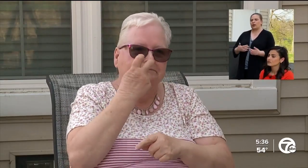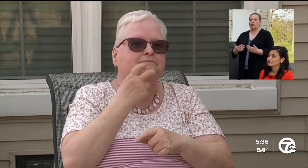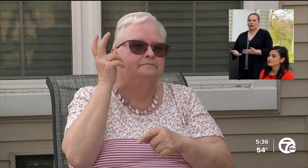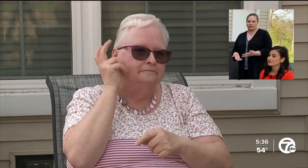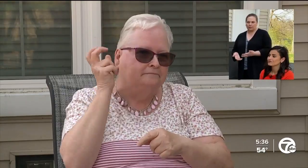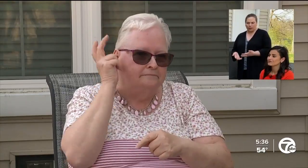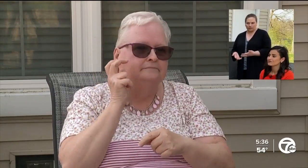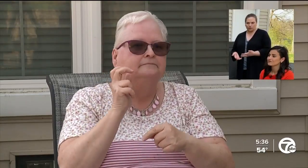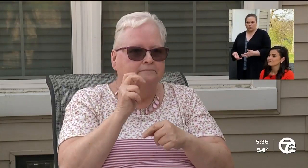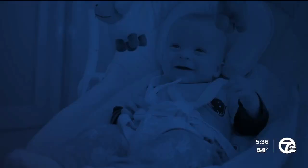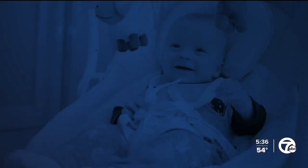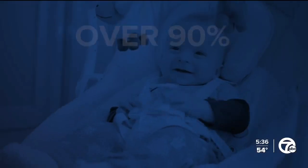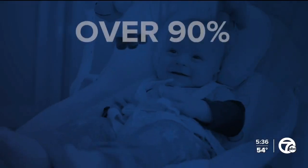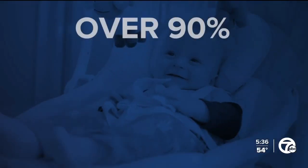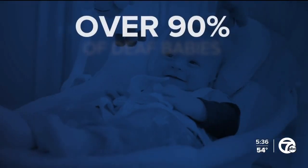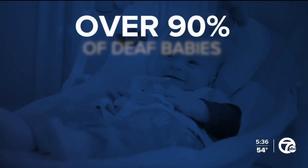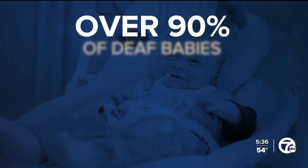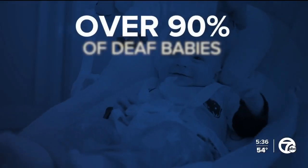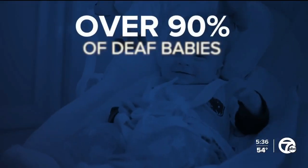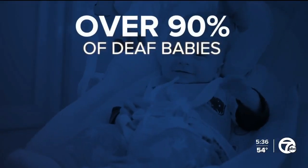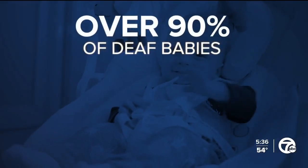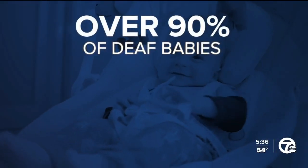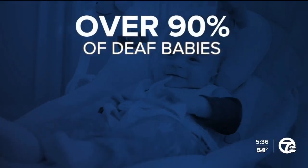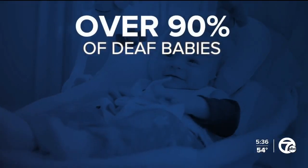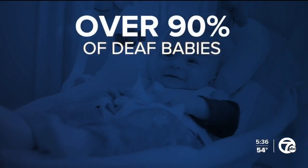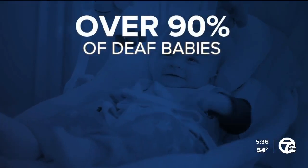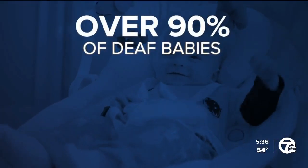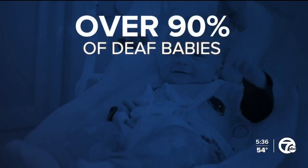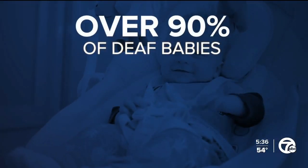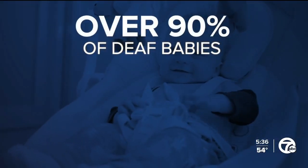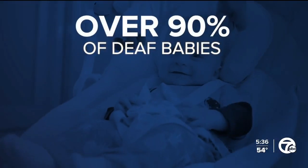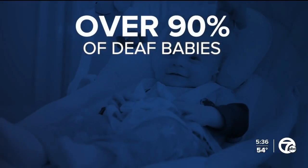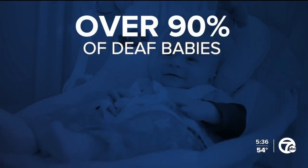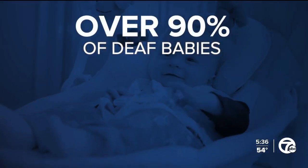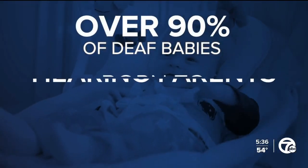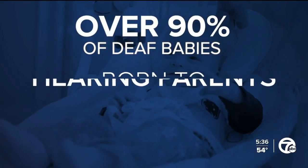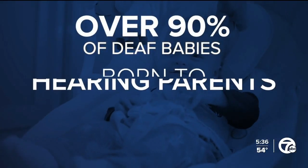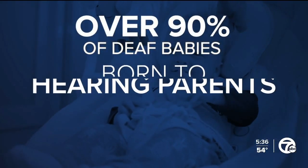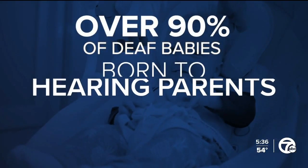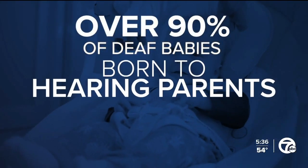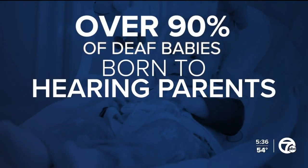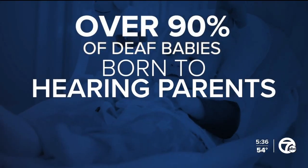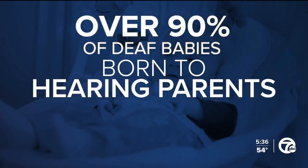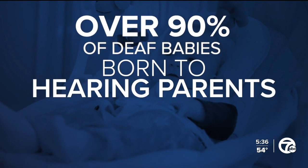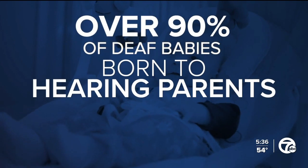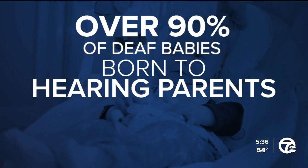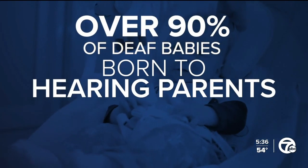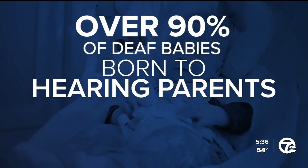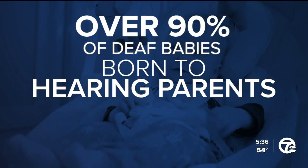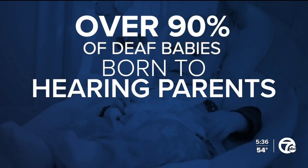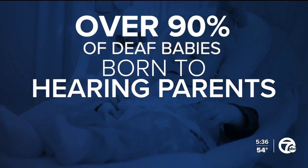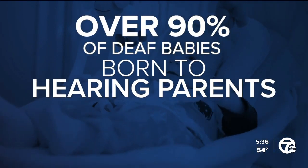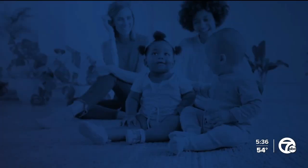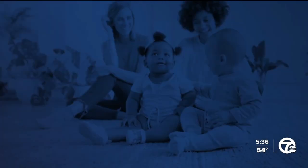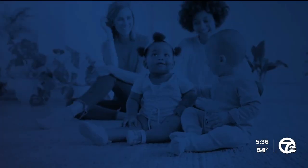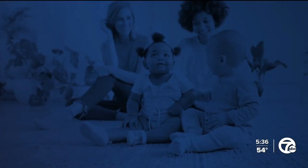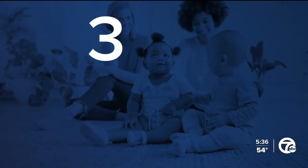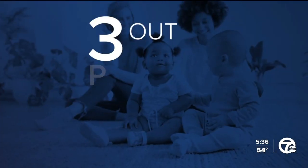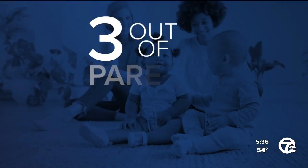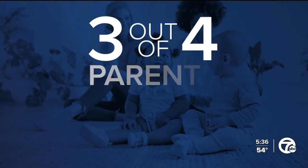what can their mouths do. Today, over 90% of deaf babies are born to hearing parents. But 3 out of